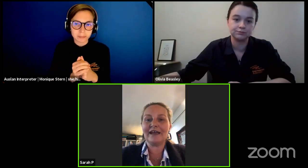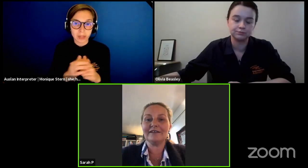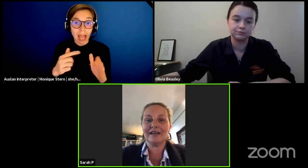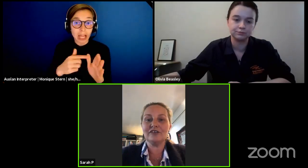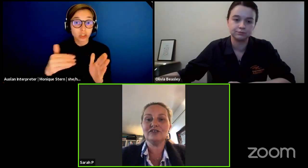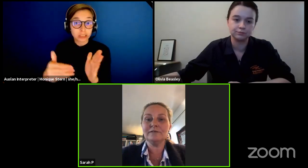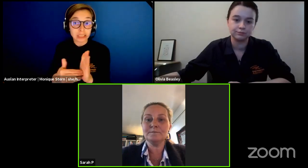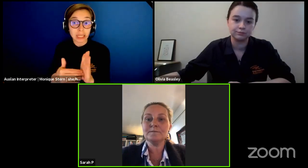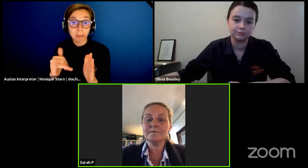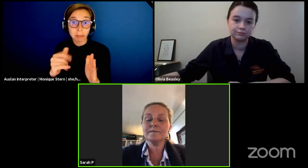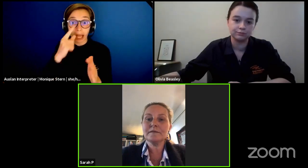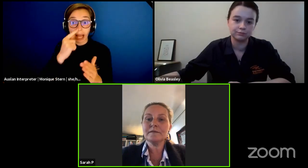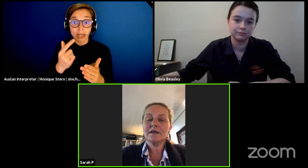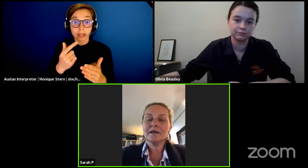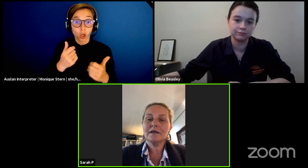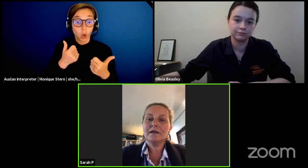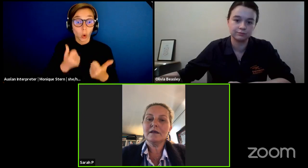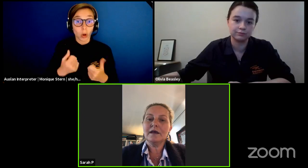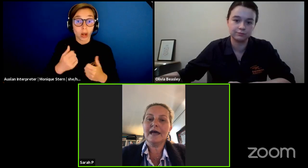Pfizer vaccination.